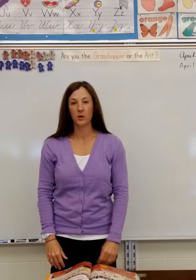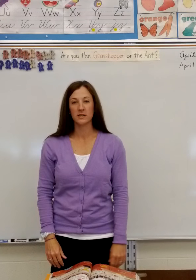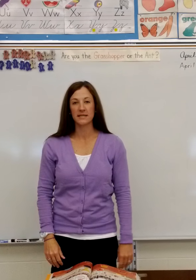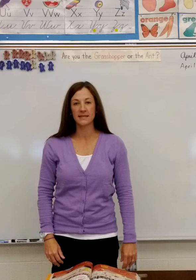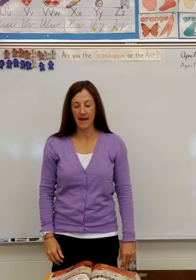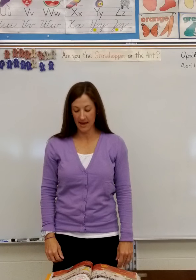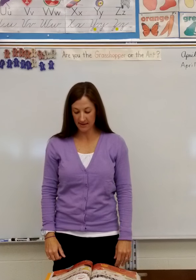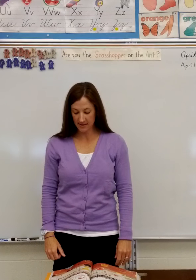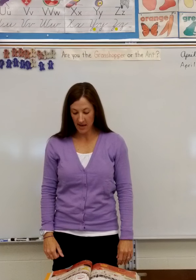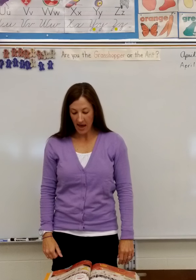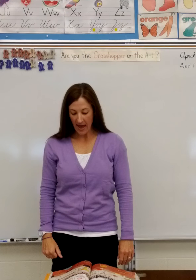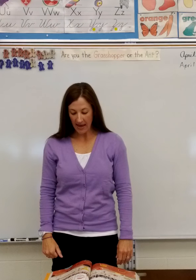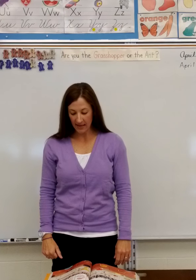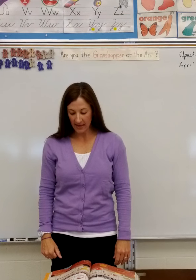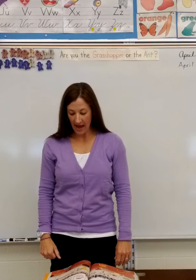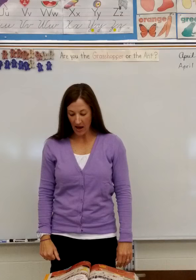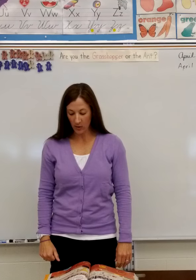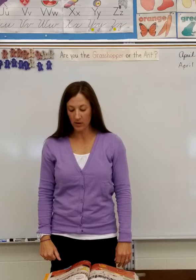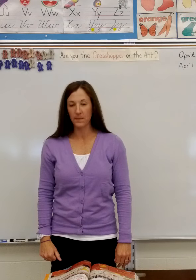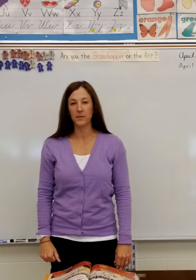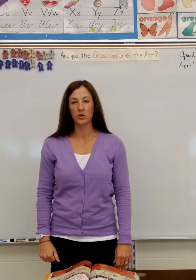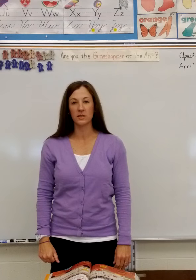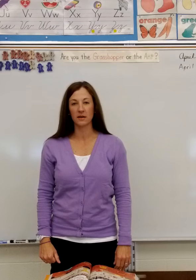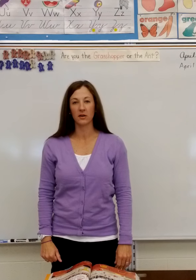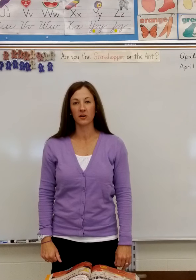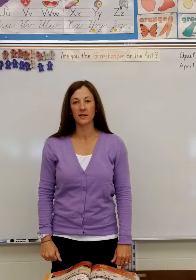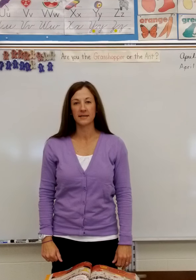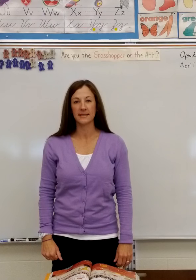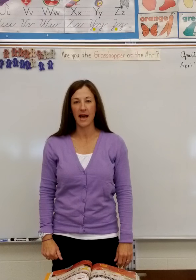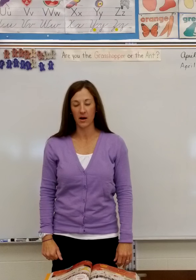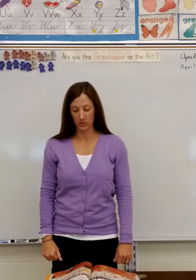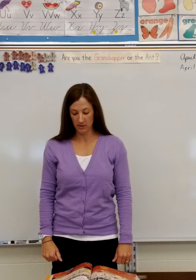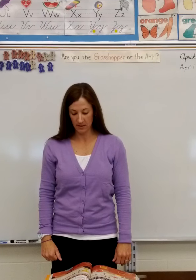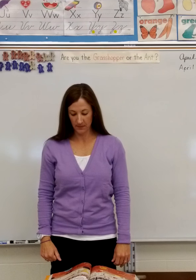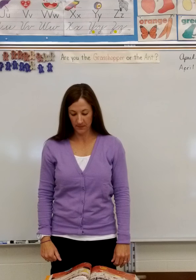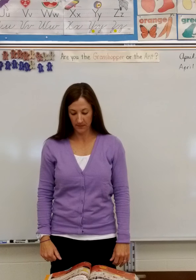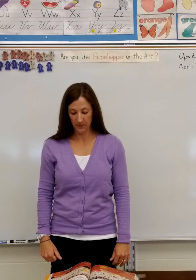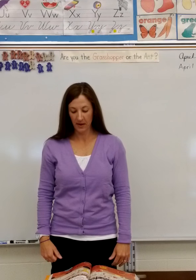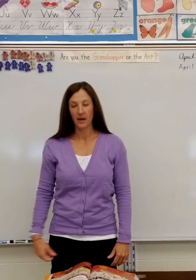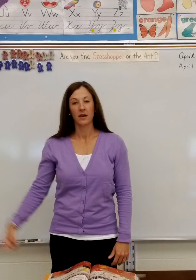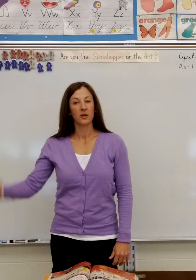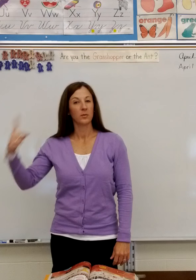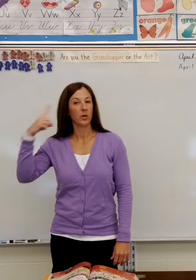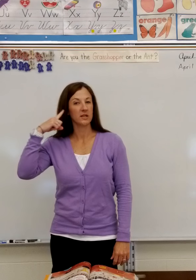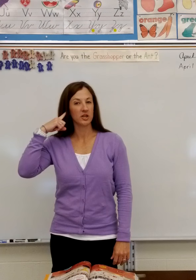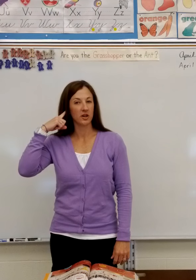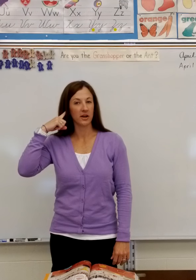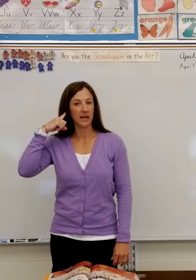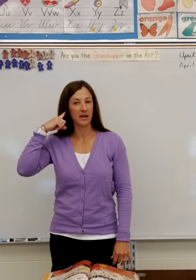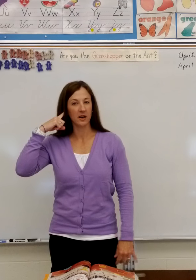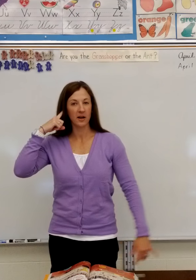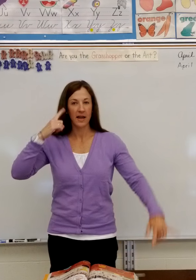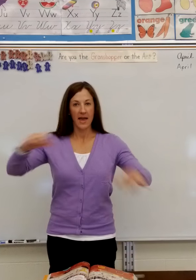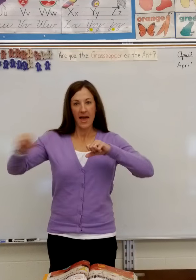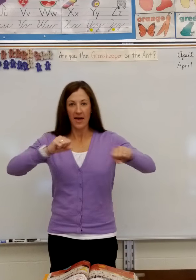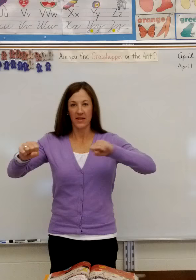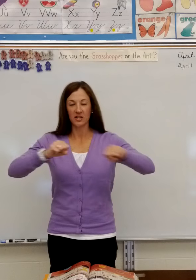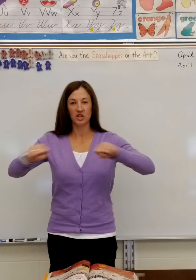Moses says, a loud musical sound. Point to your ear and then shake